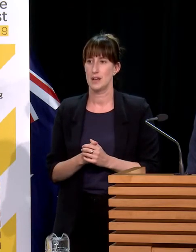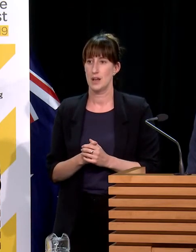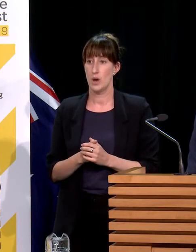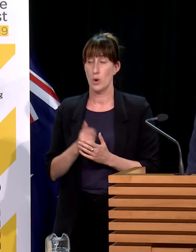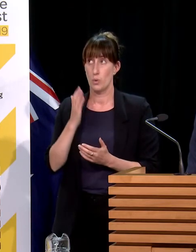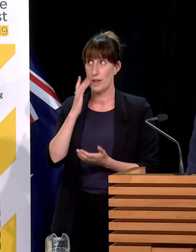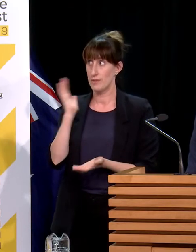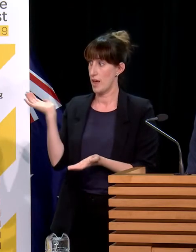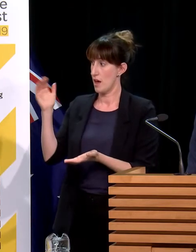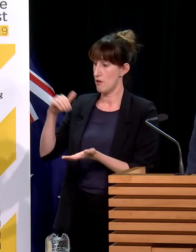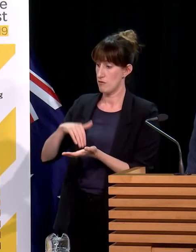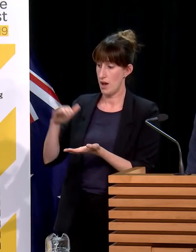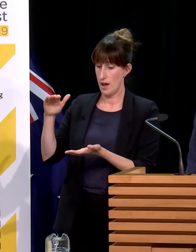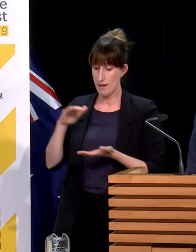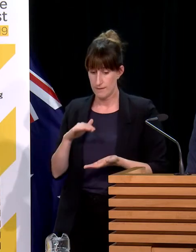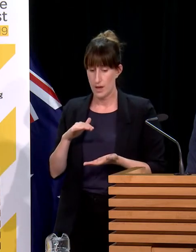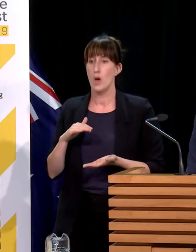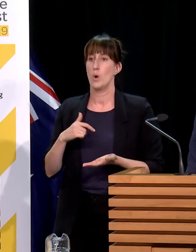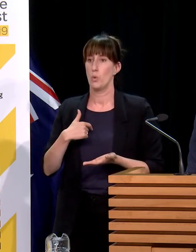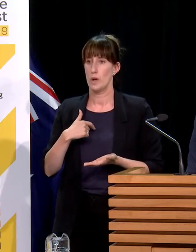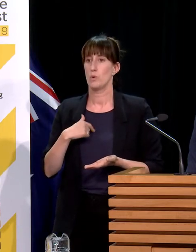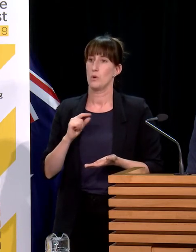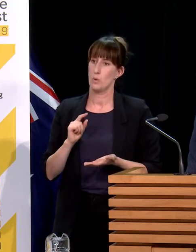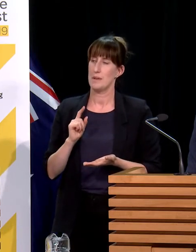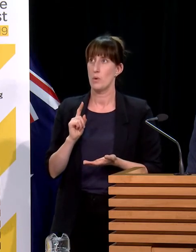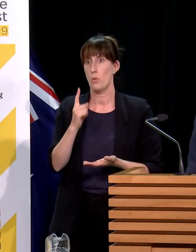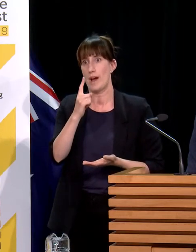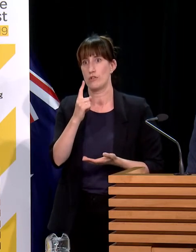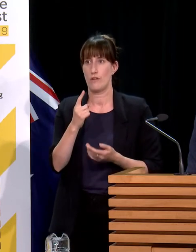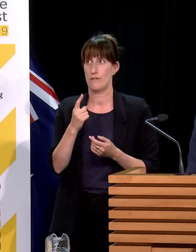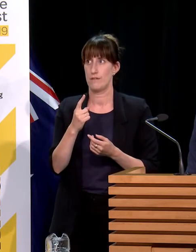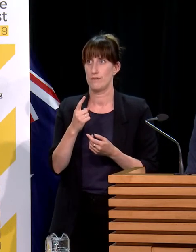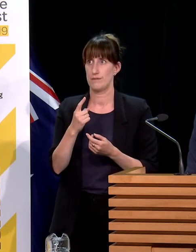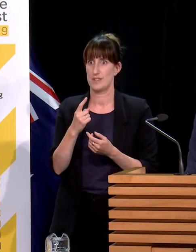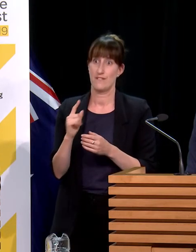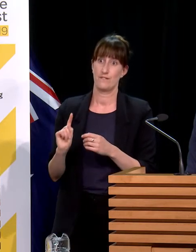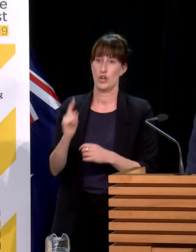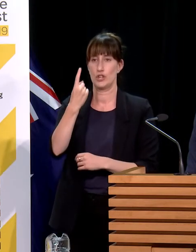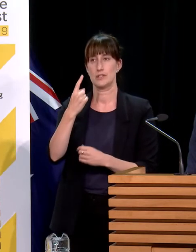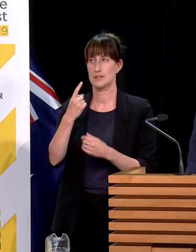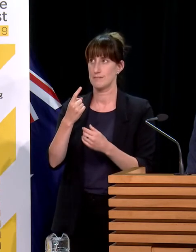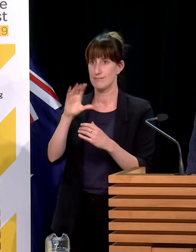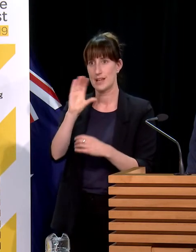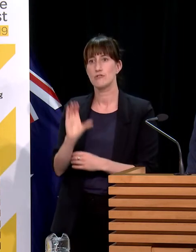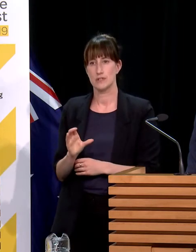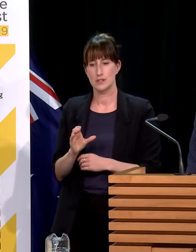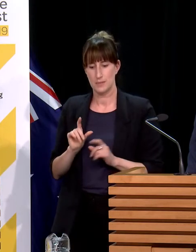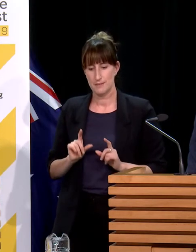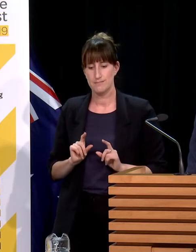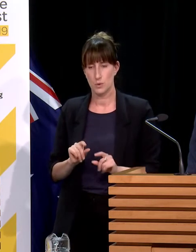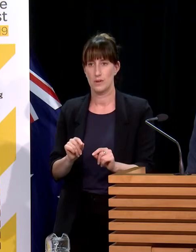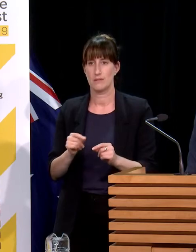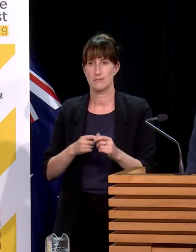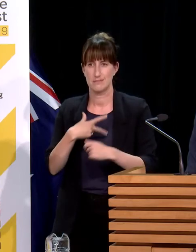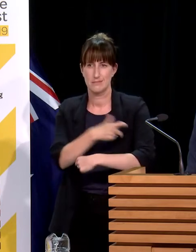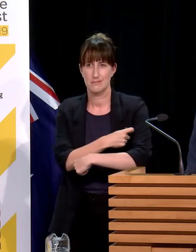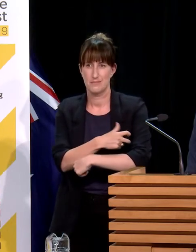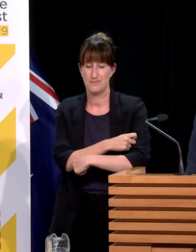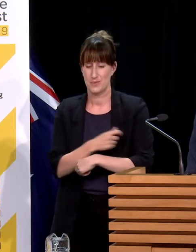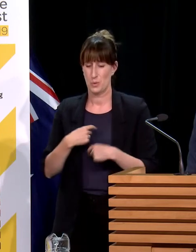are going to be among the first countries to be doing that. We've made the decision, and we made the decision late last year, that we would